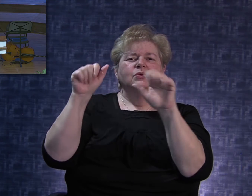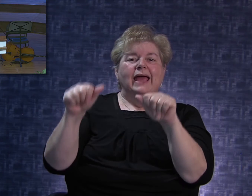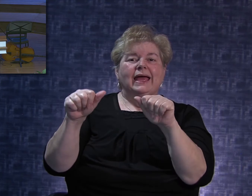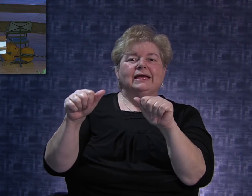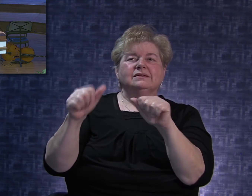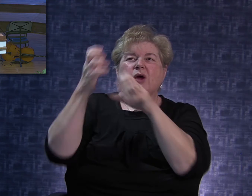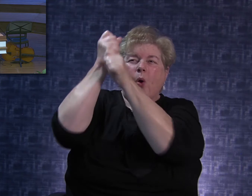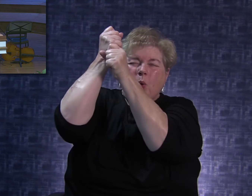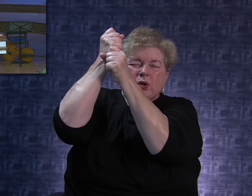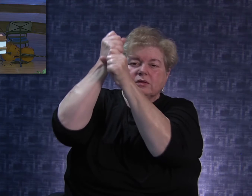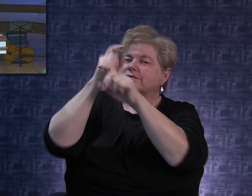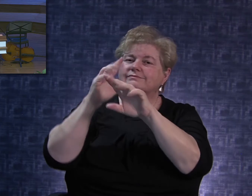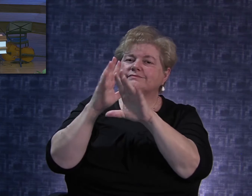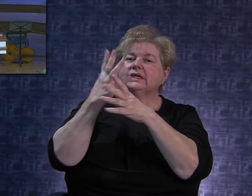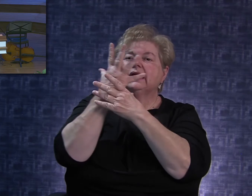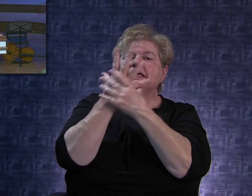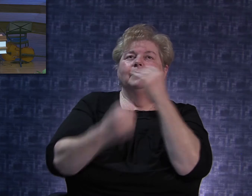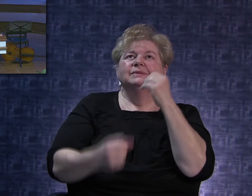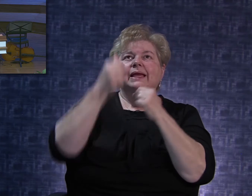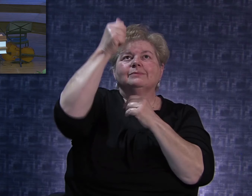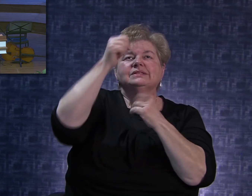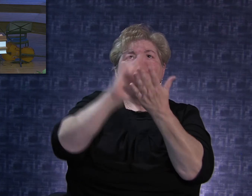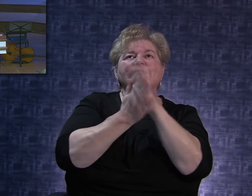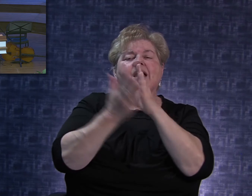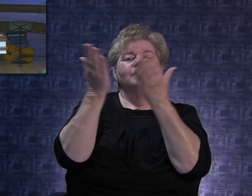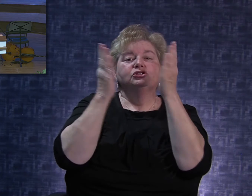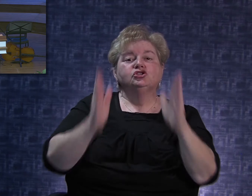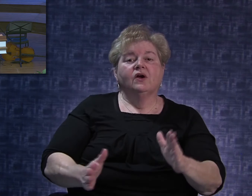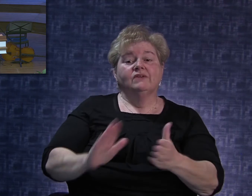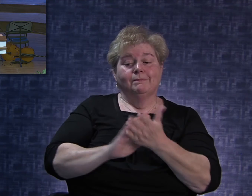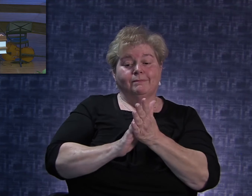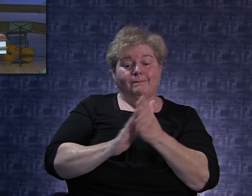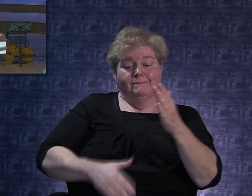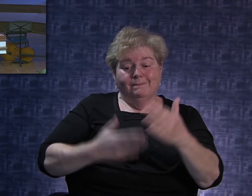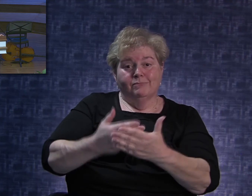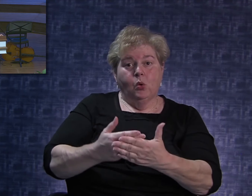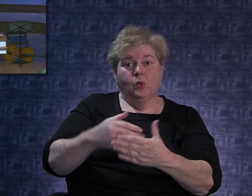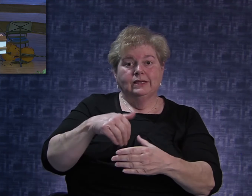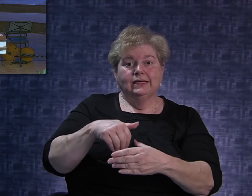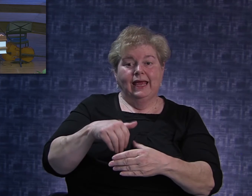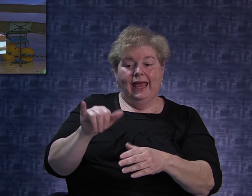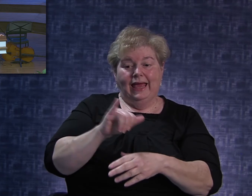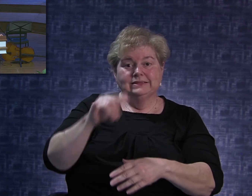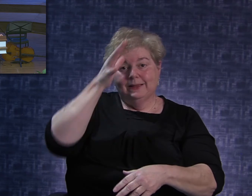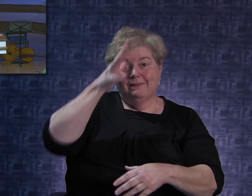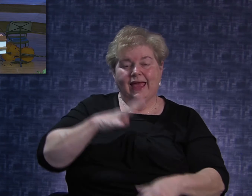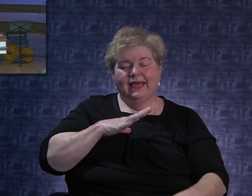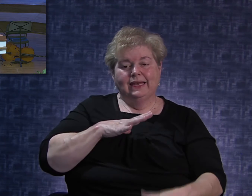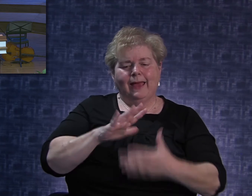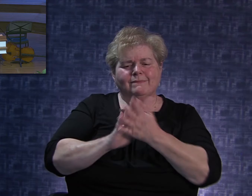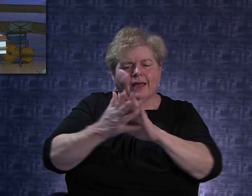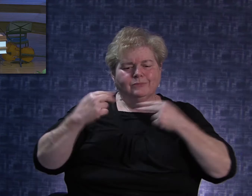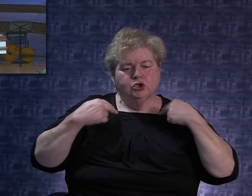"but emptied himself by taking the form of a servant, being born in the likeness of men, and being found in human form,